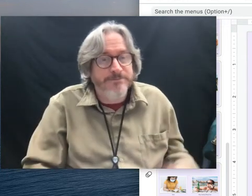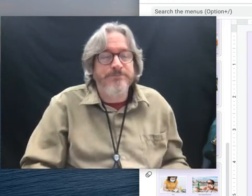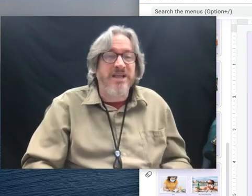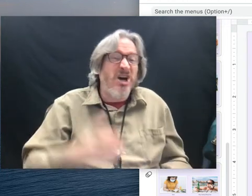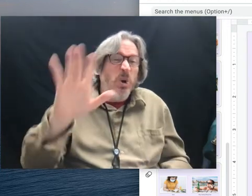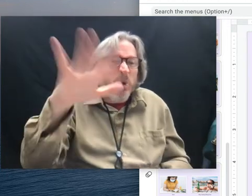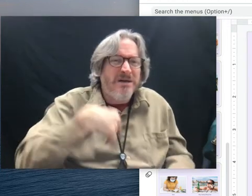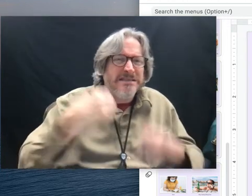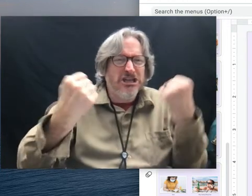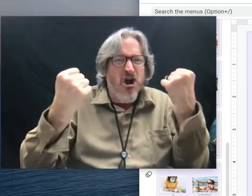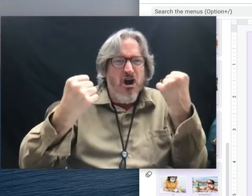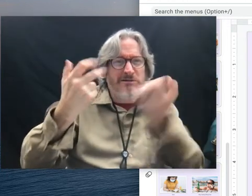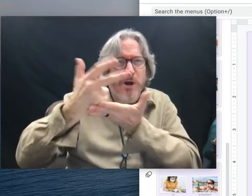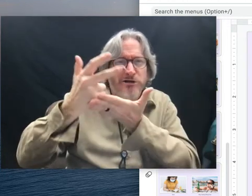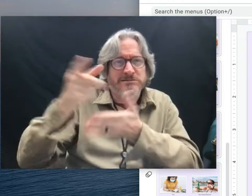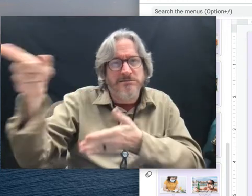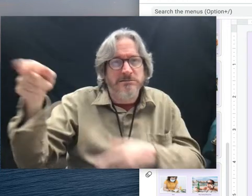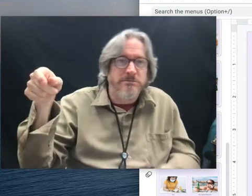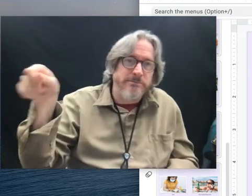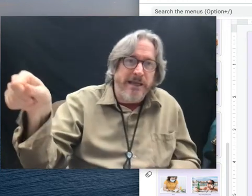right?